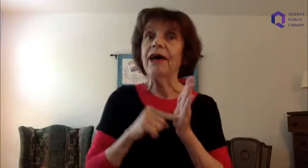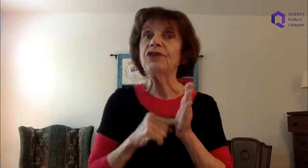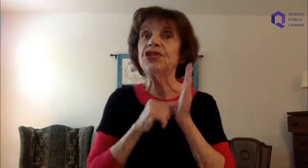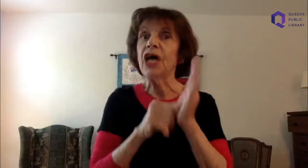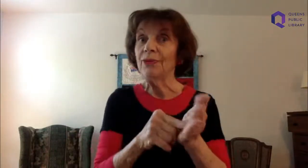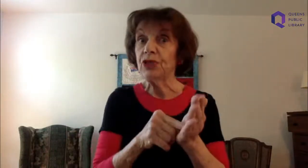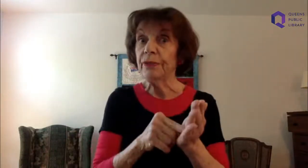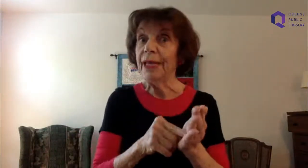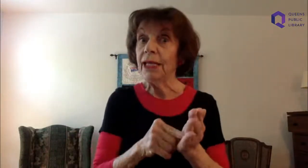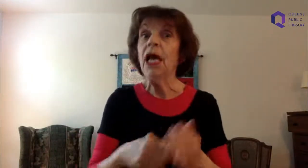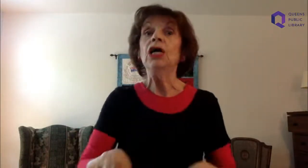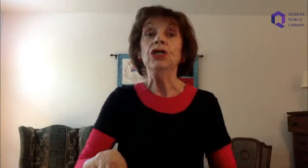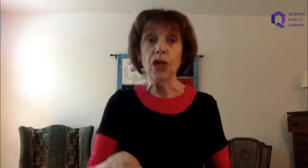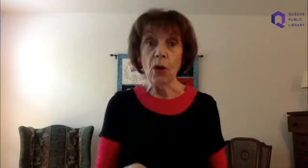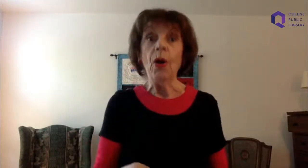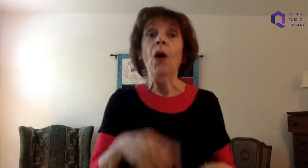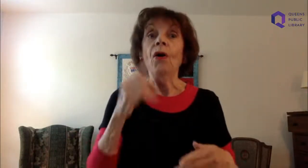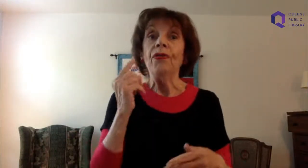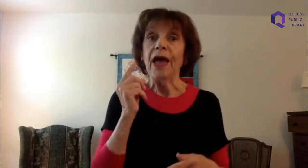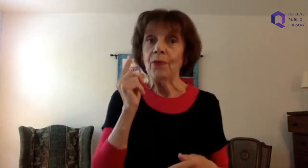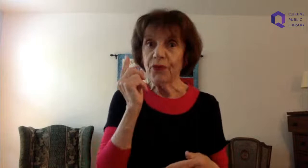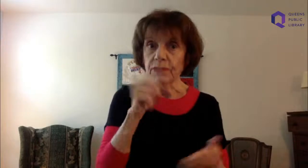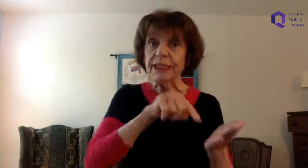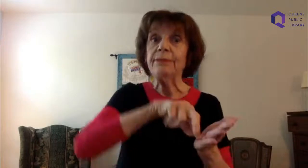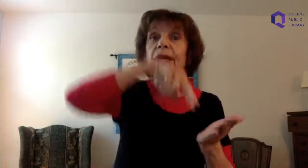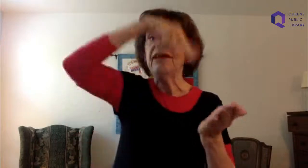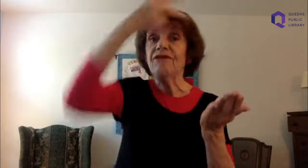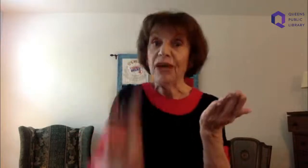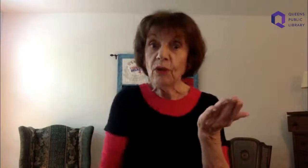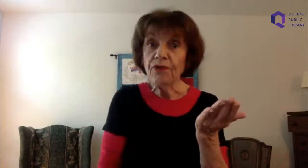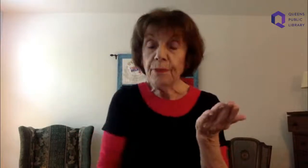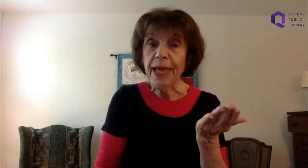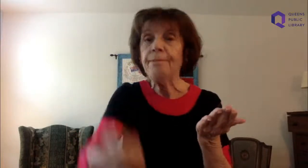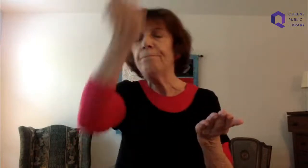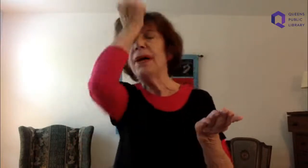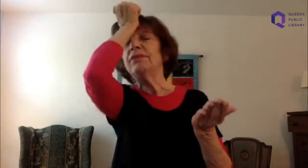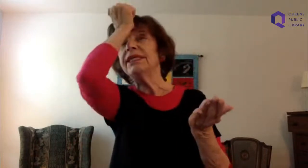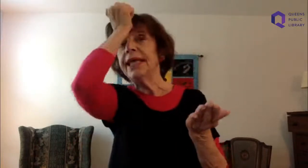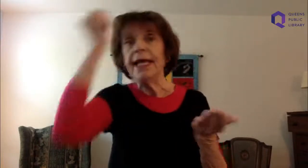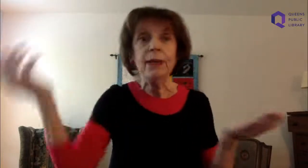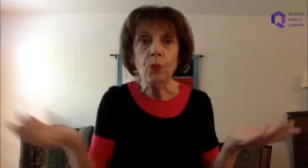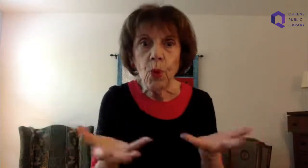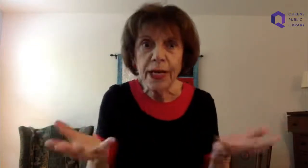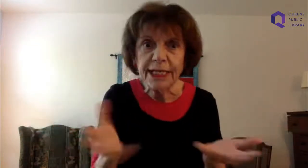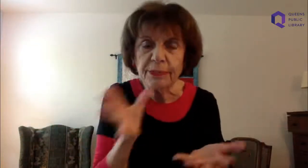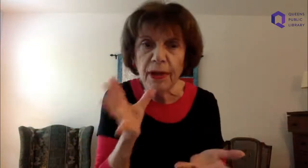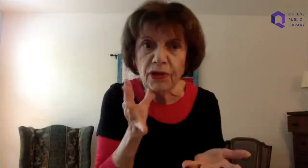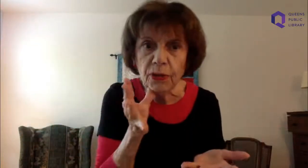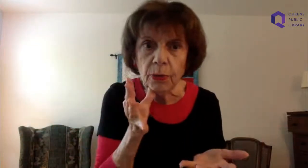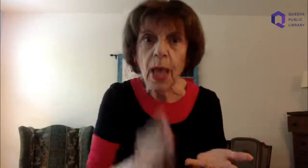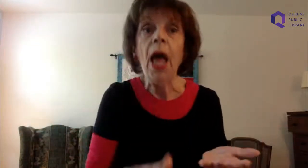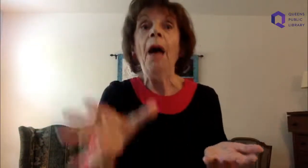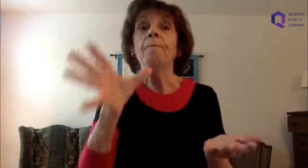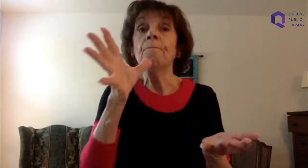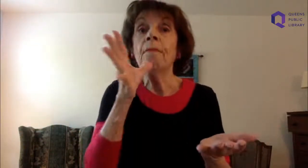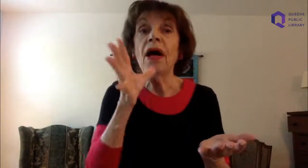have to sign what you mean. So that first little monkey fell off the bed, bumped his head, and what did his mother do?